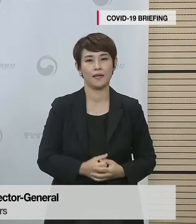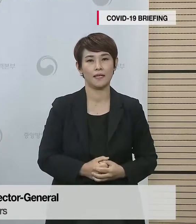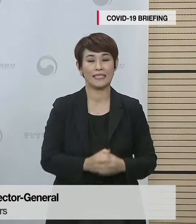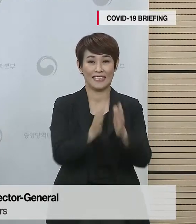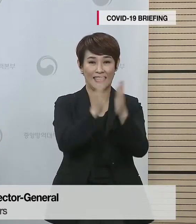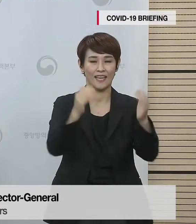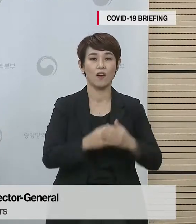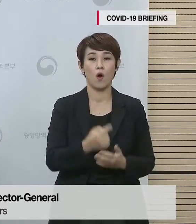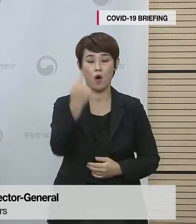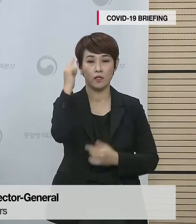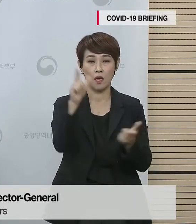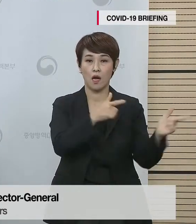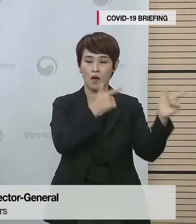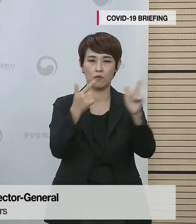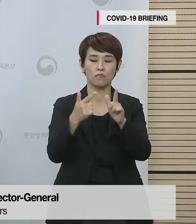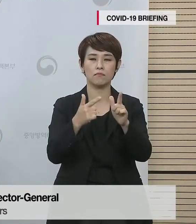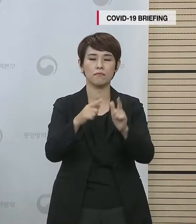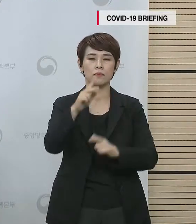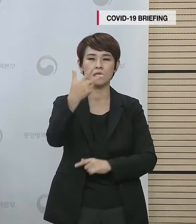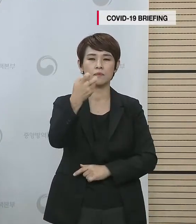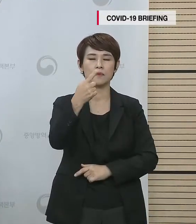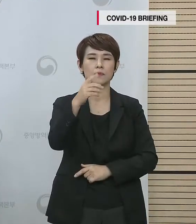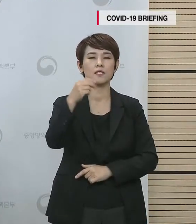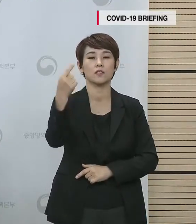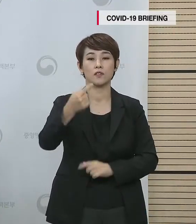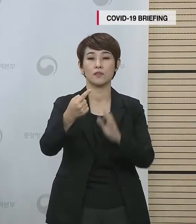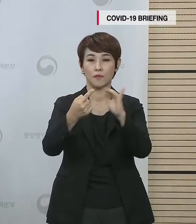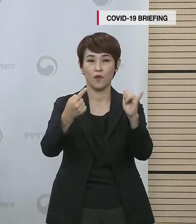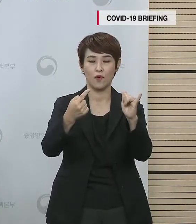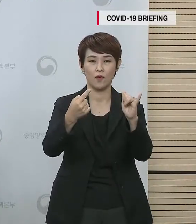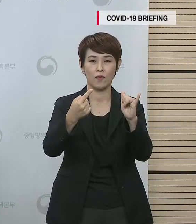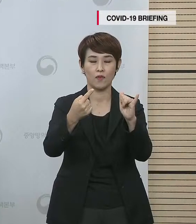yesterday alone, we have had more than